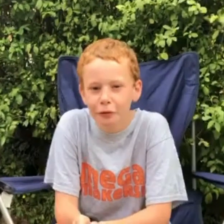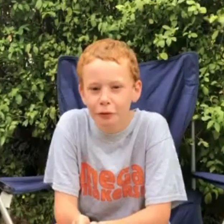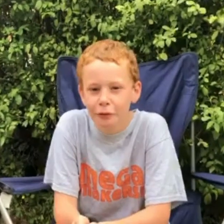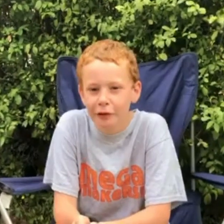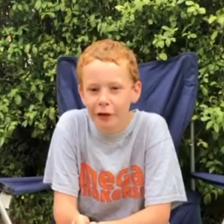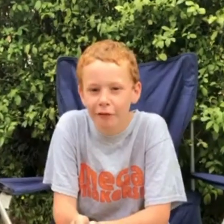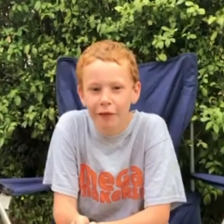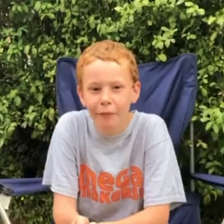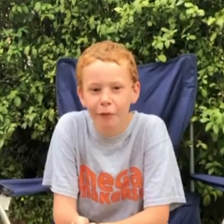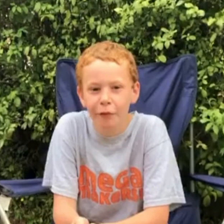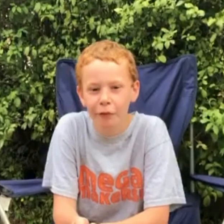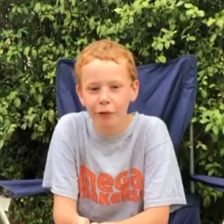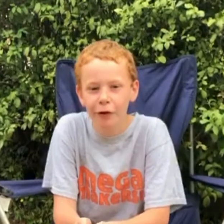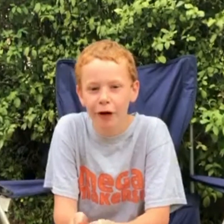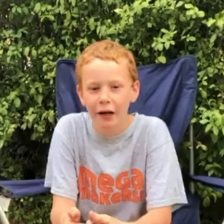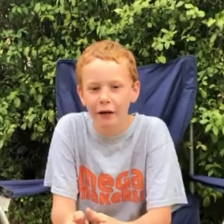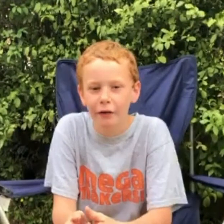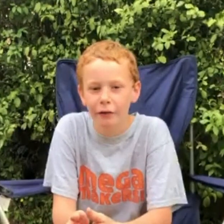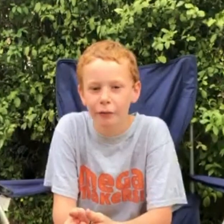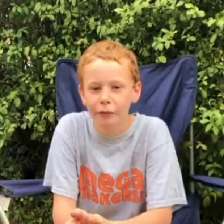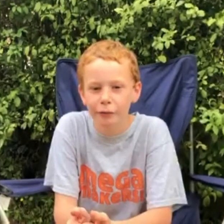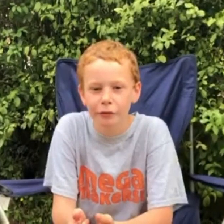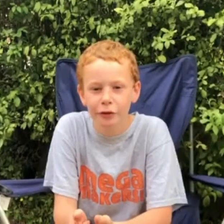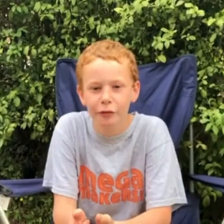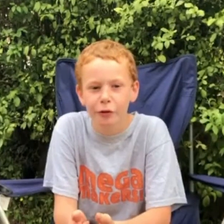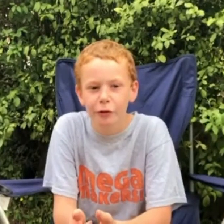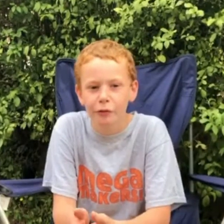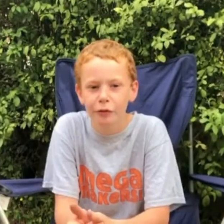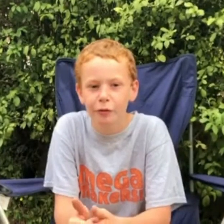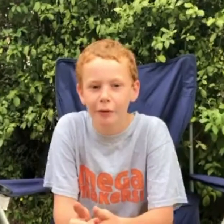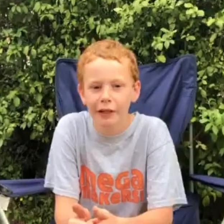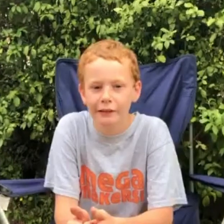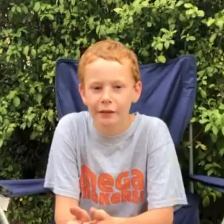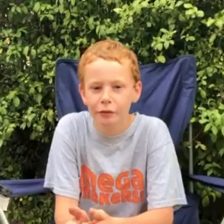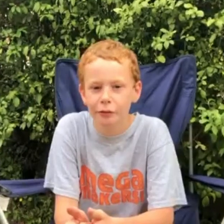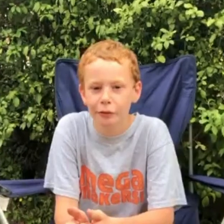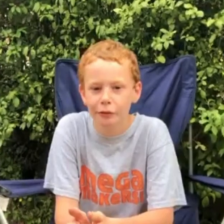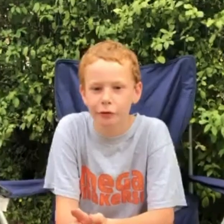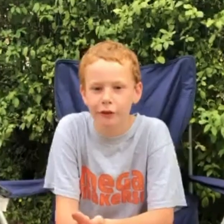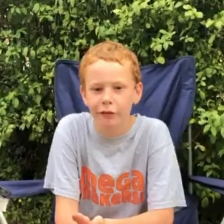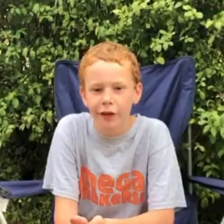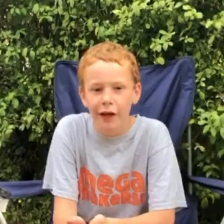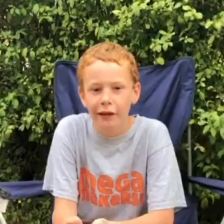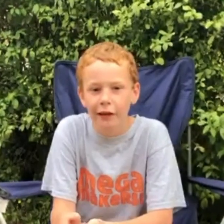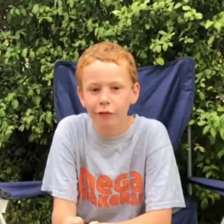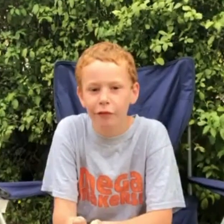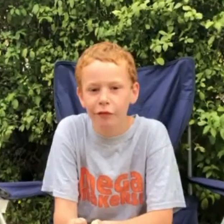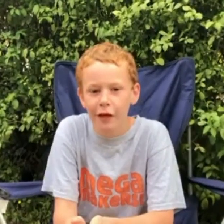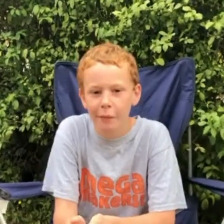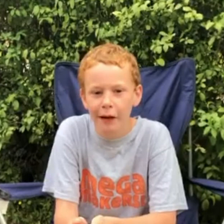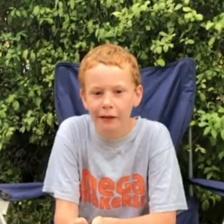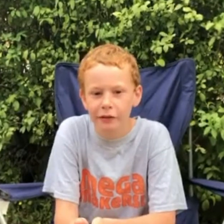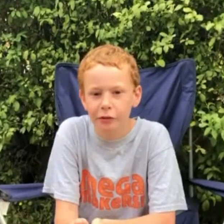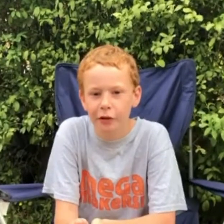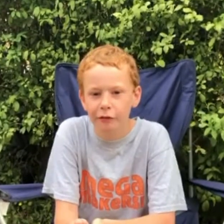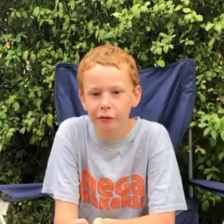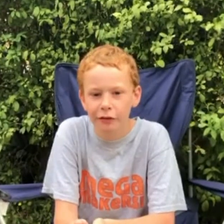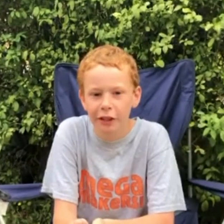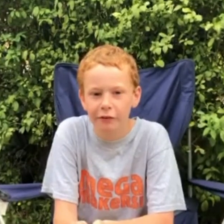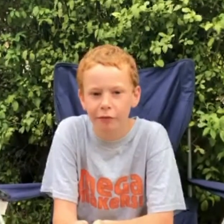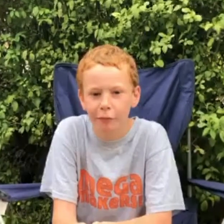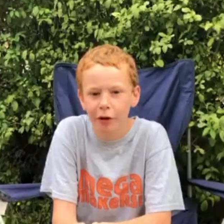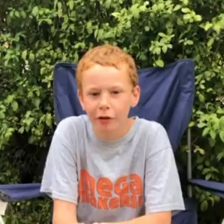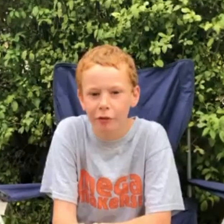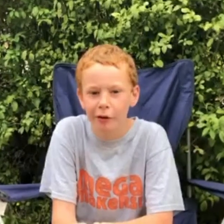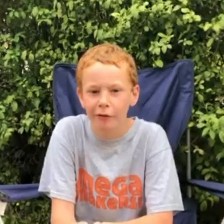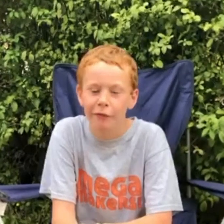your God, love him with all your heart, all your soul, all your mind, and all your strength. And love your neighbour as you love